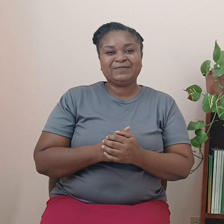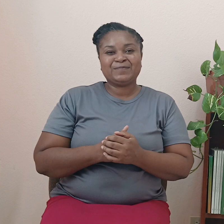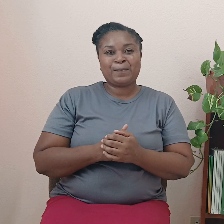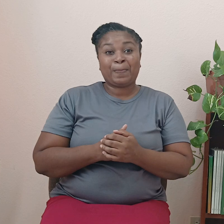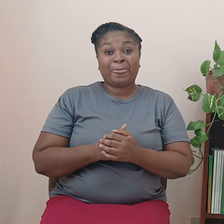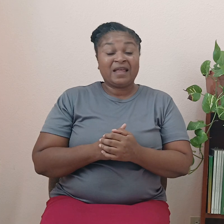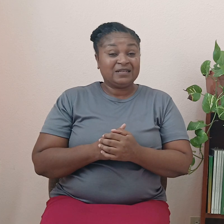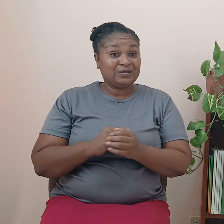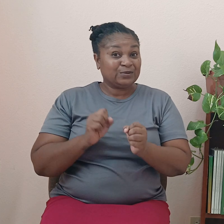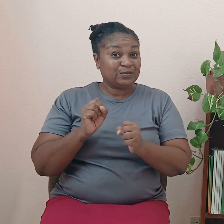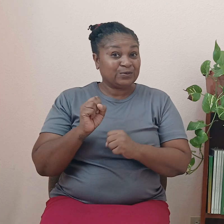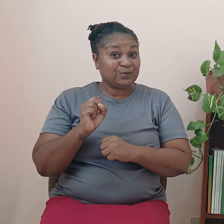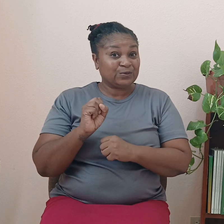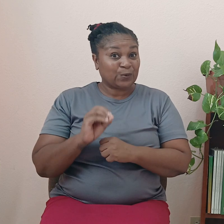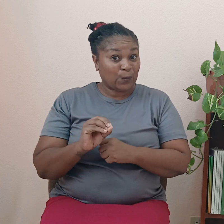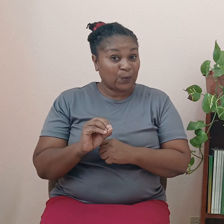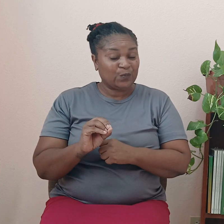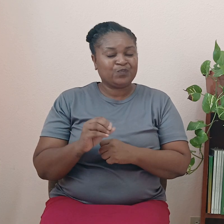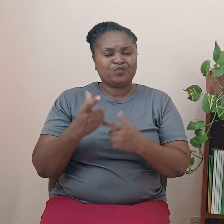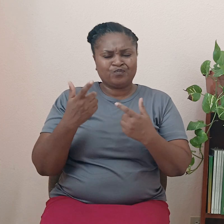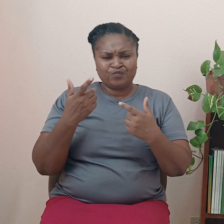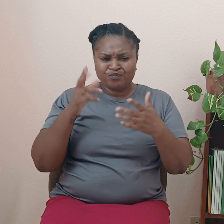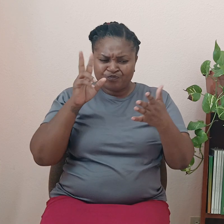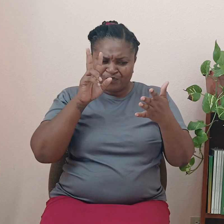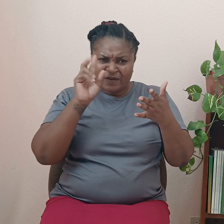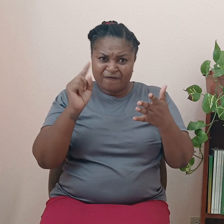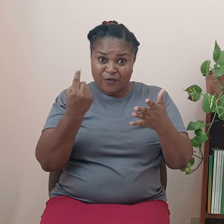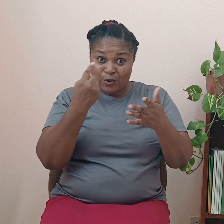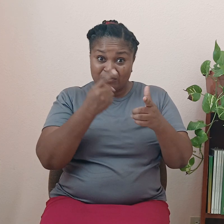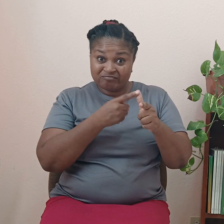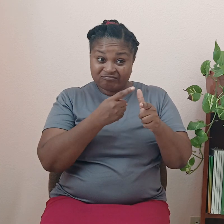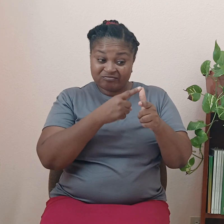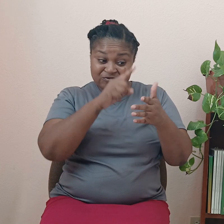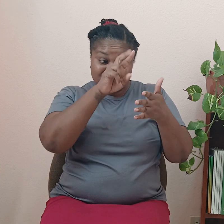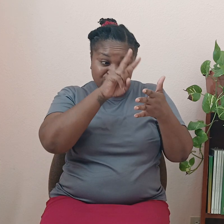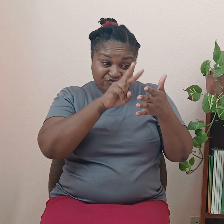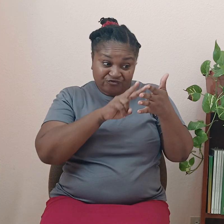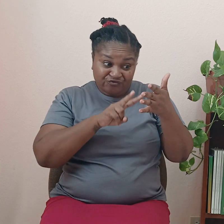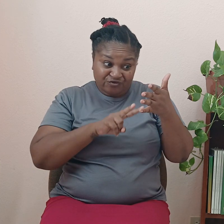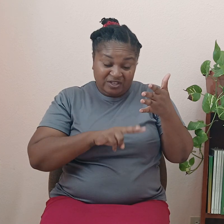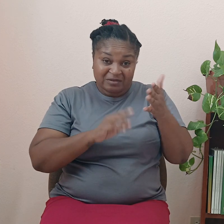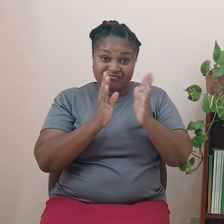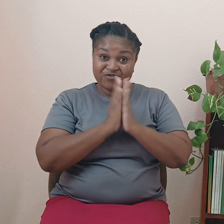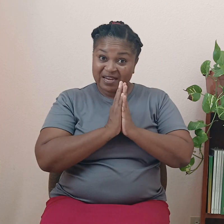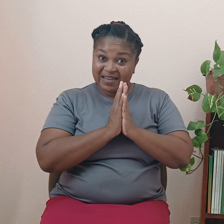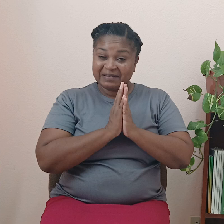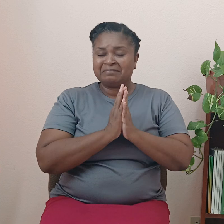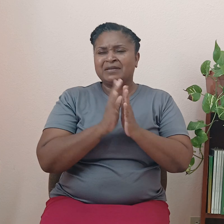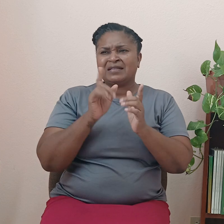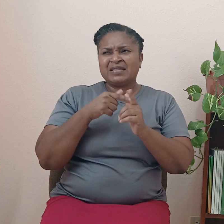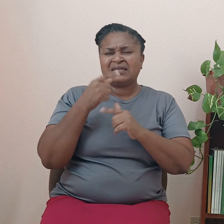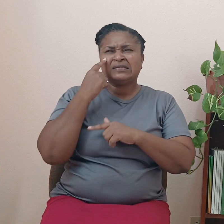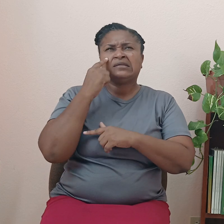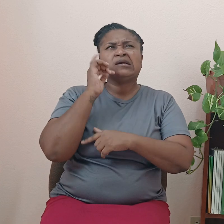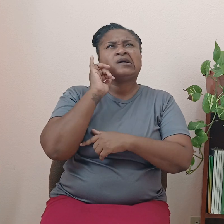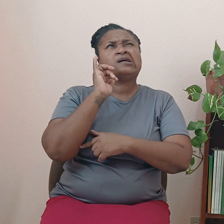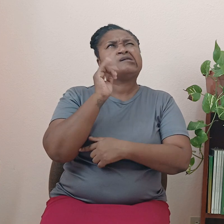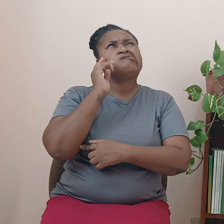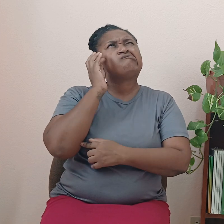So, read the prayers below and say which one rhymes